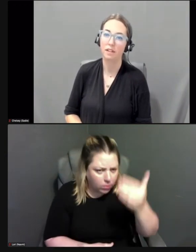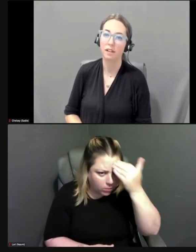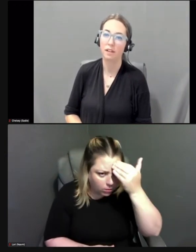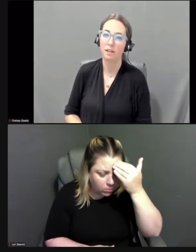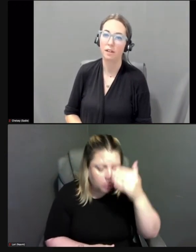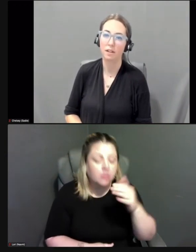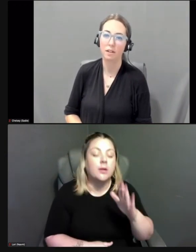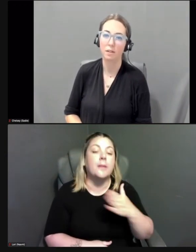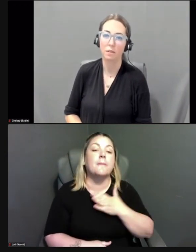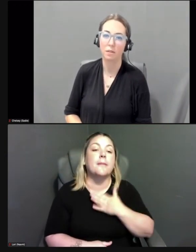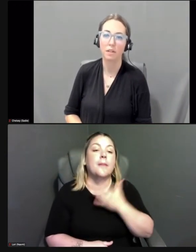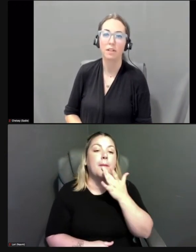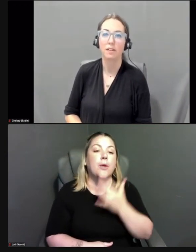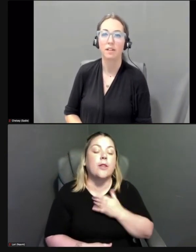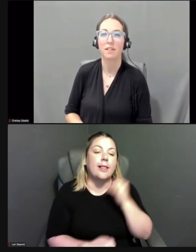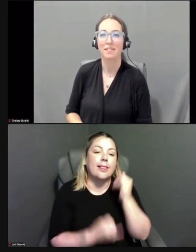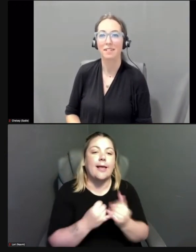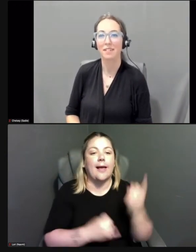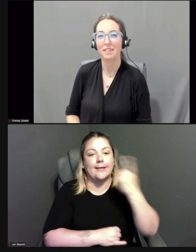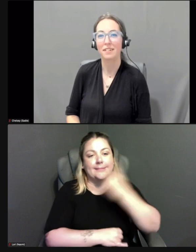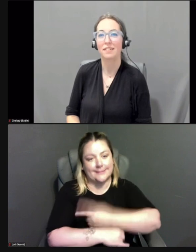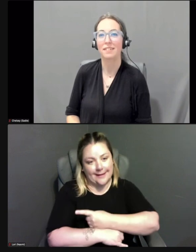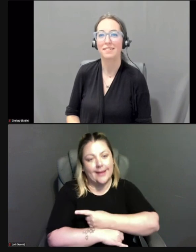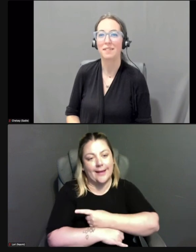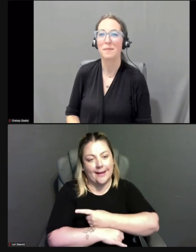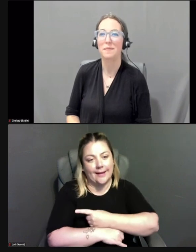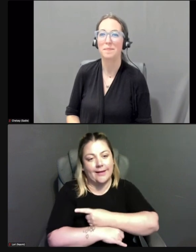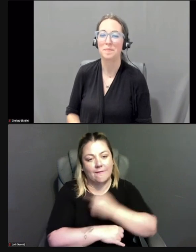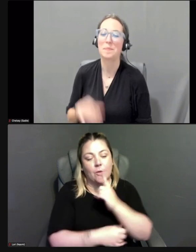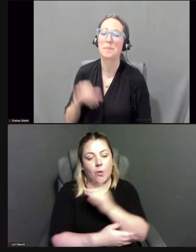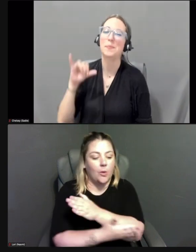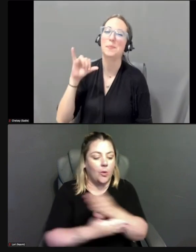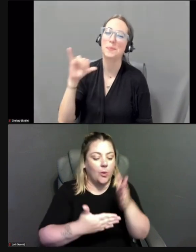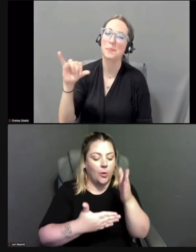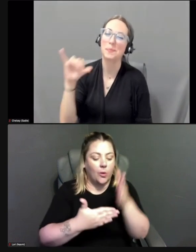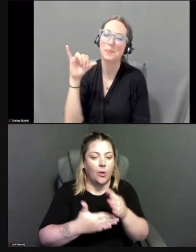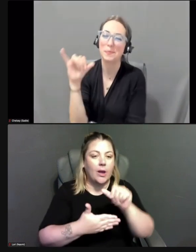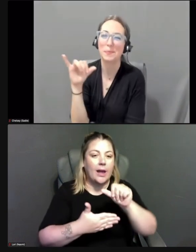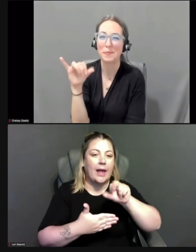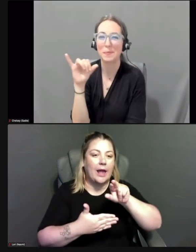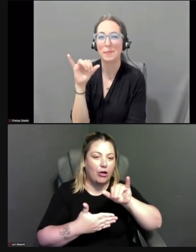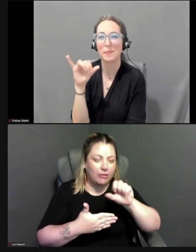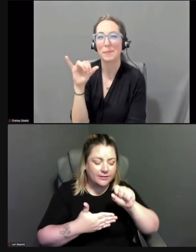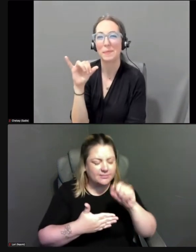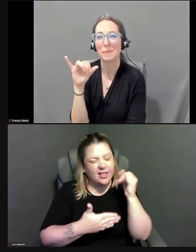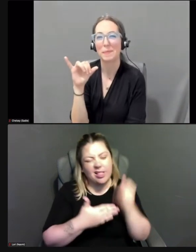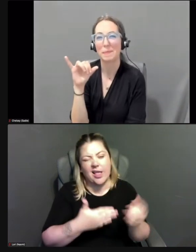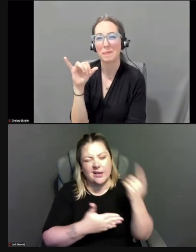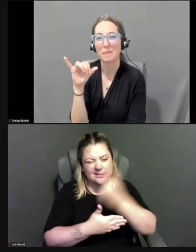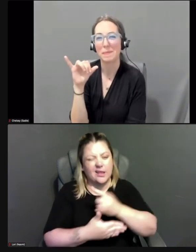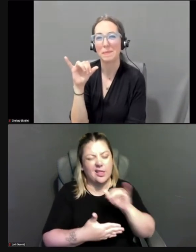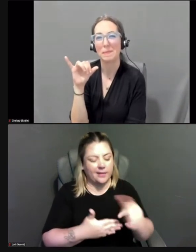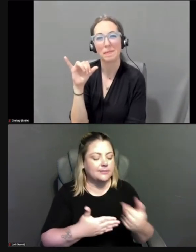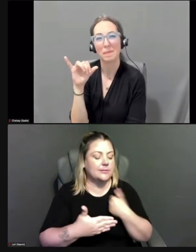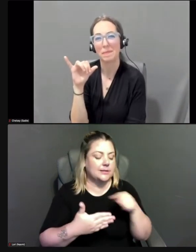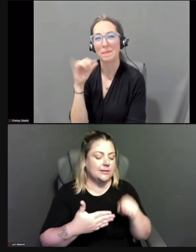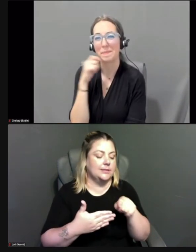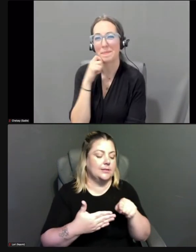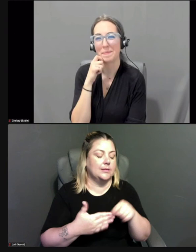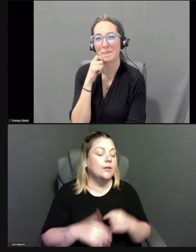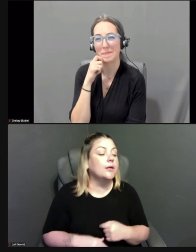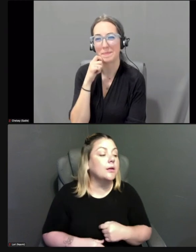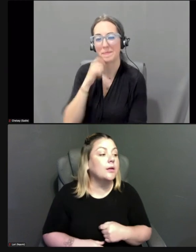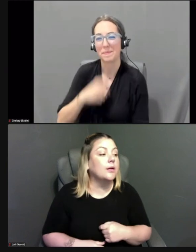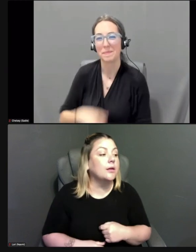birthday is the last day of Aries. So I was on the cusp, but I was like, it's the last day, I'm an Aries.